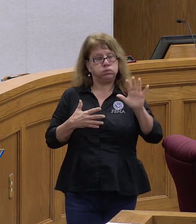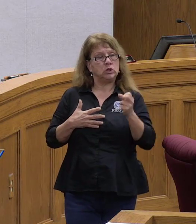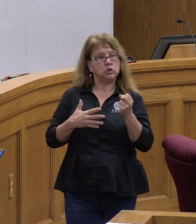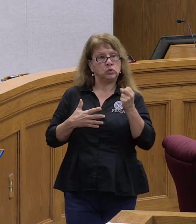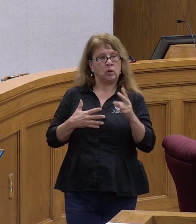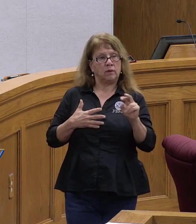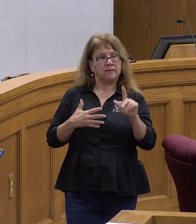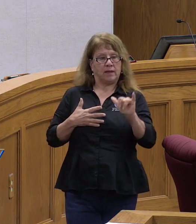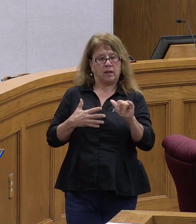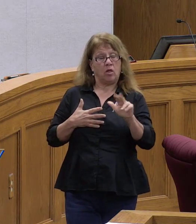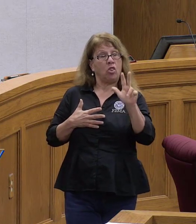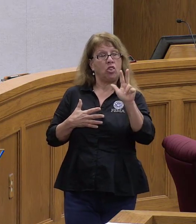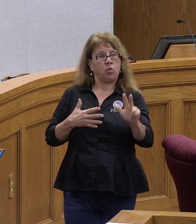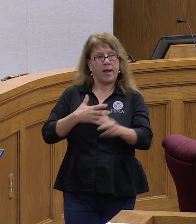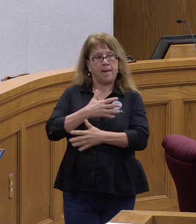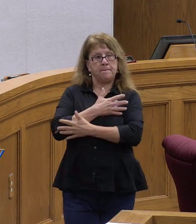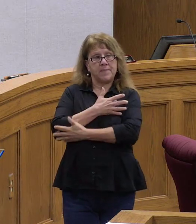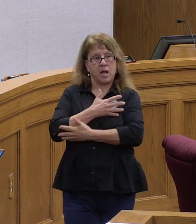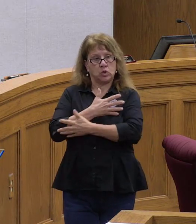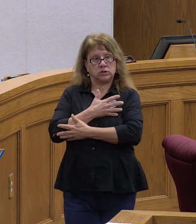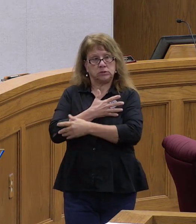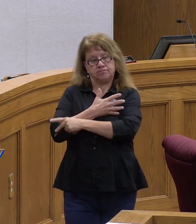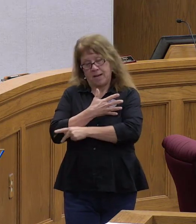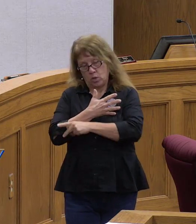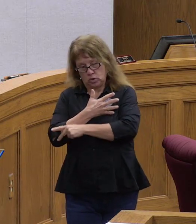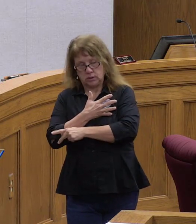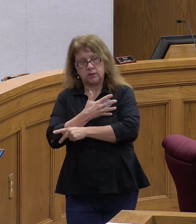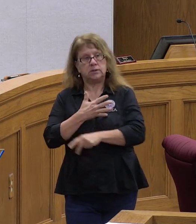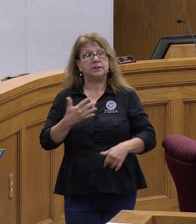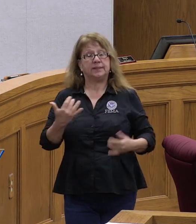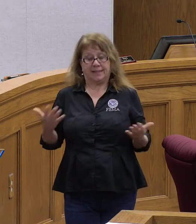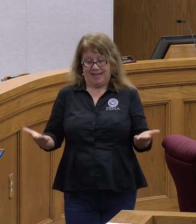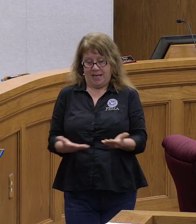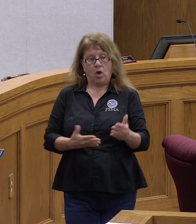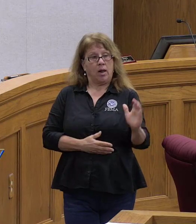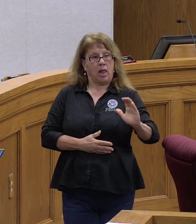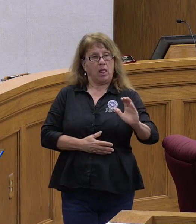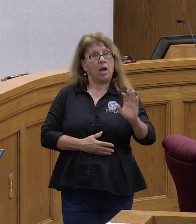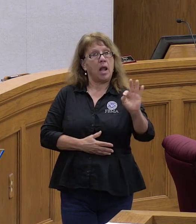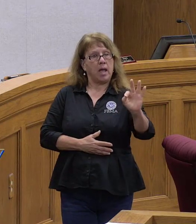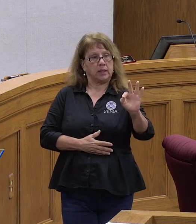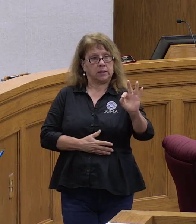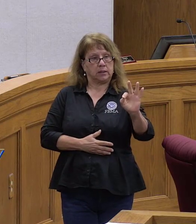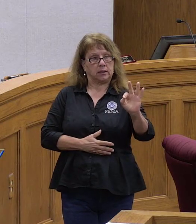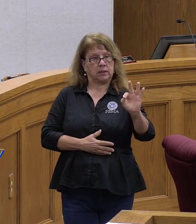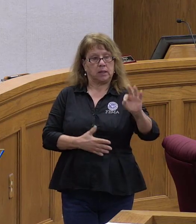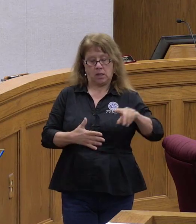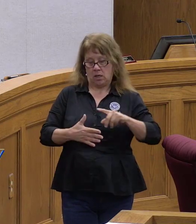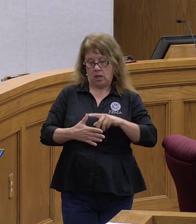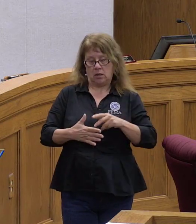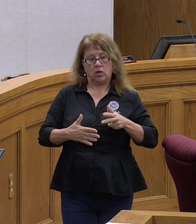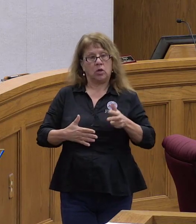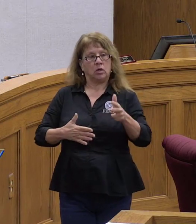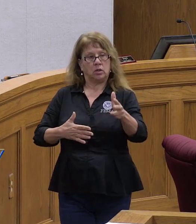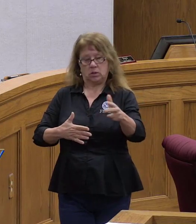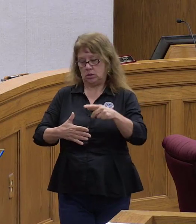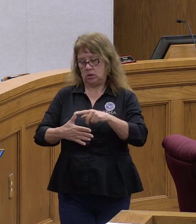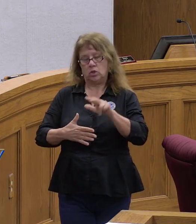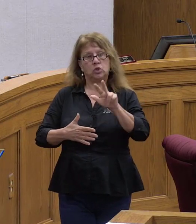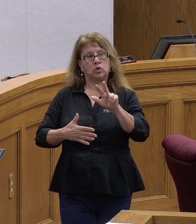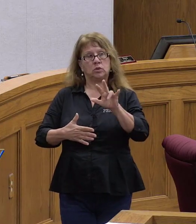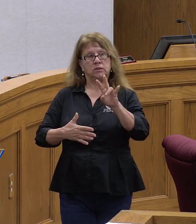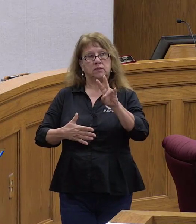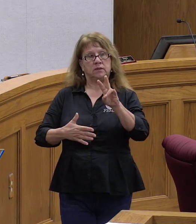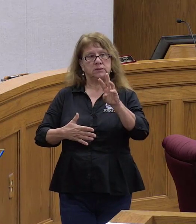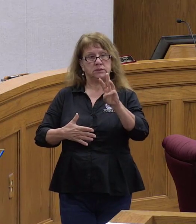parishes. Here in Calcasieu, we're still maintaining 9 locations, and I'll list those now. The drive-through site at 276 Old